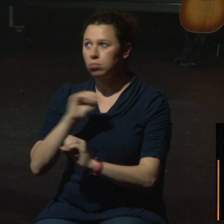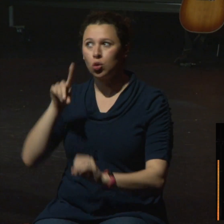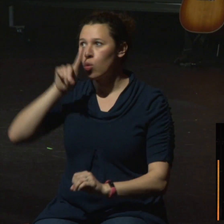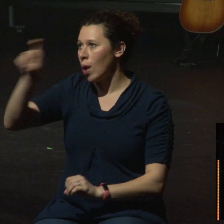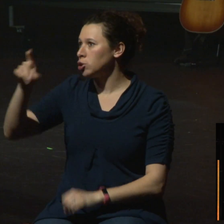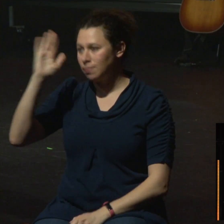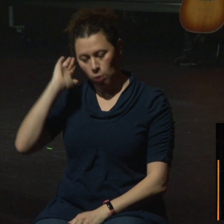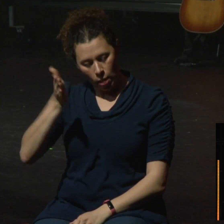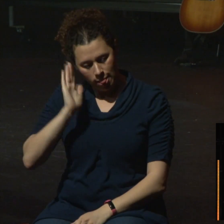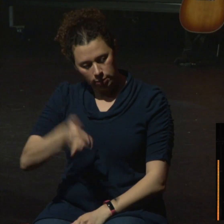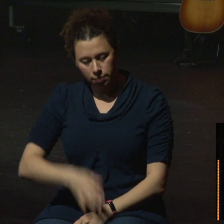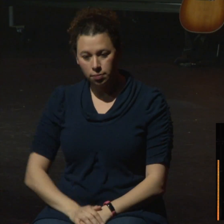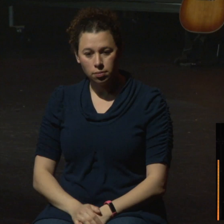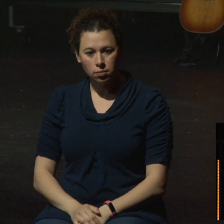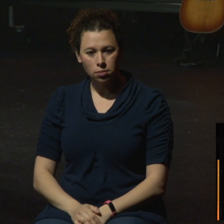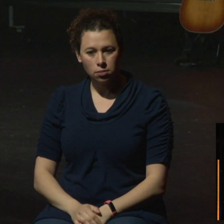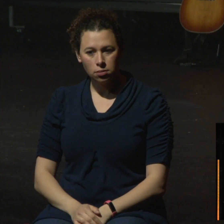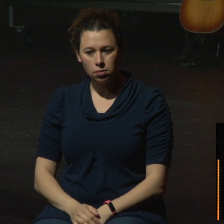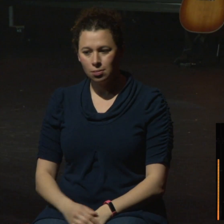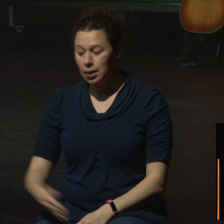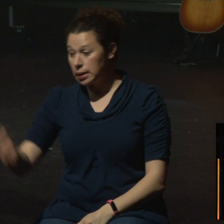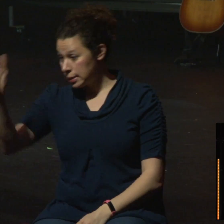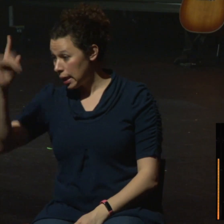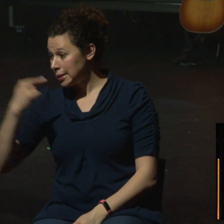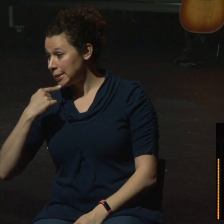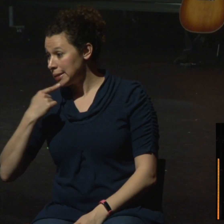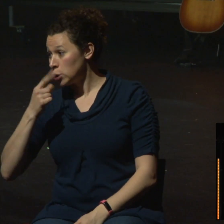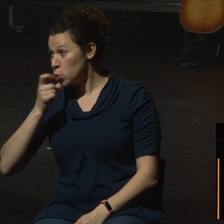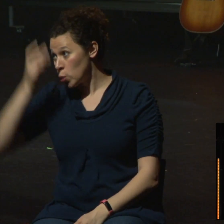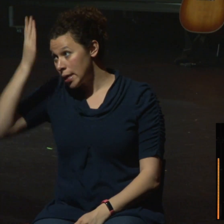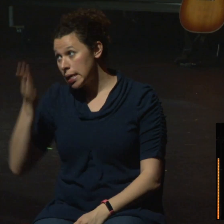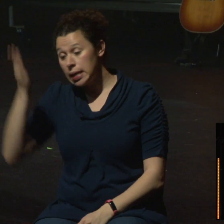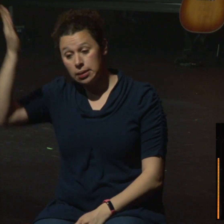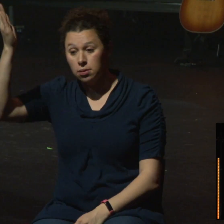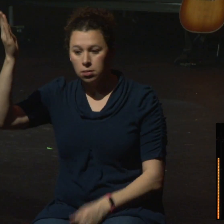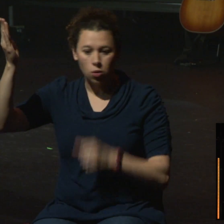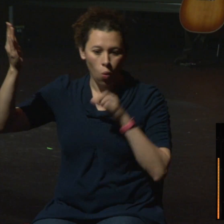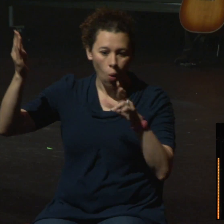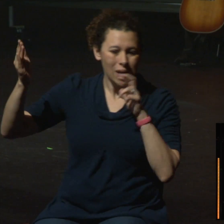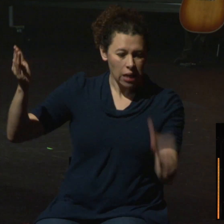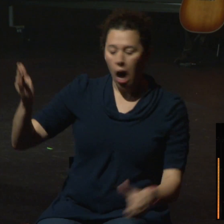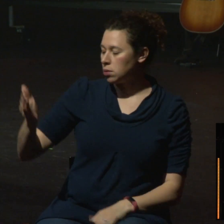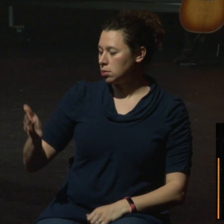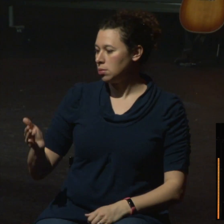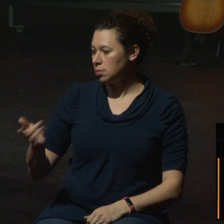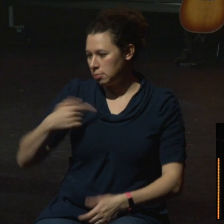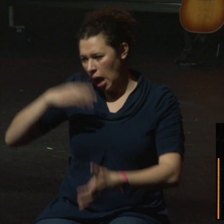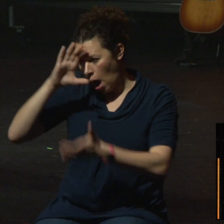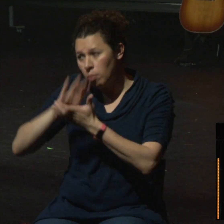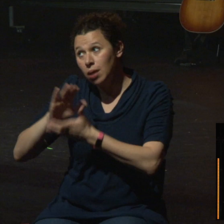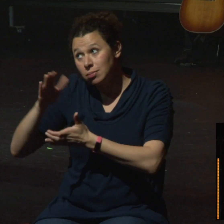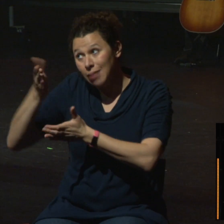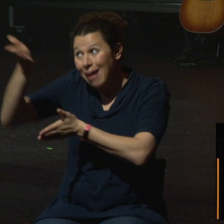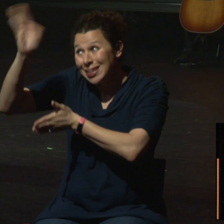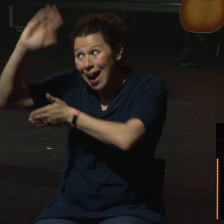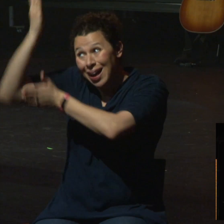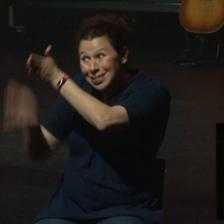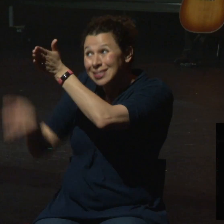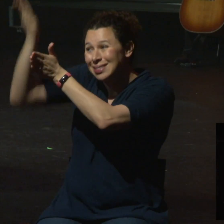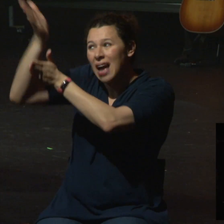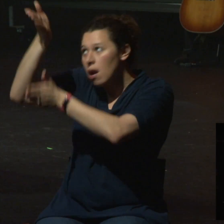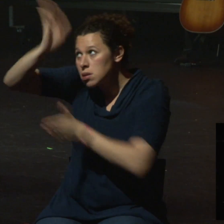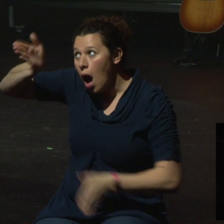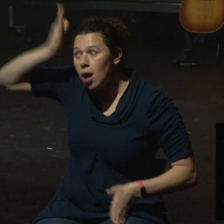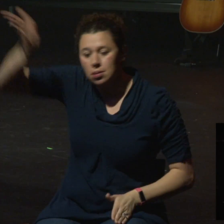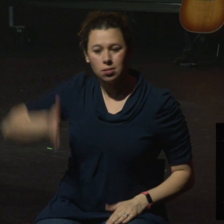Either God is who he says he is, or he's not. I choose to believe that he is. And